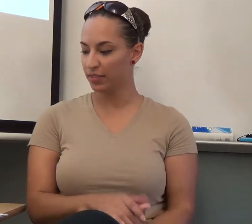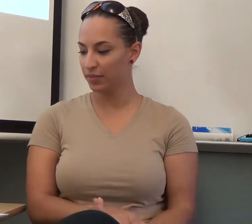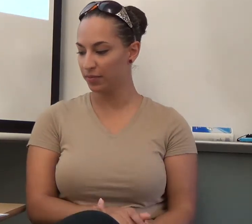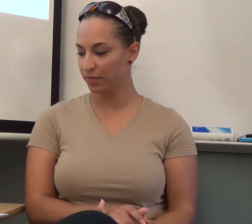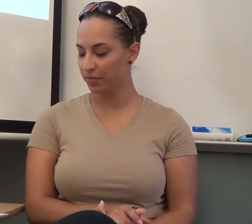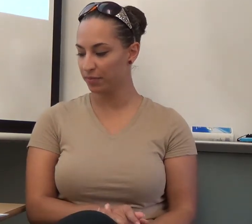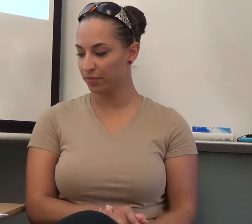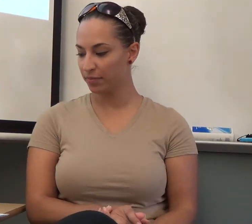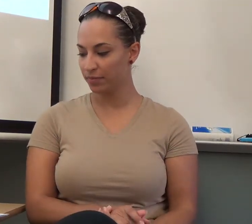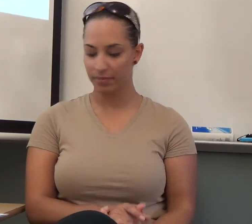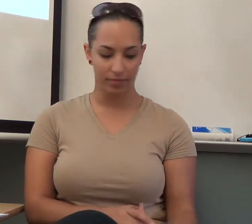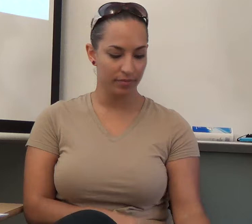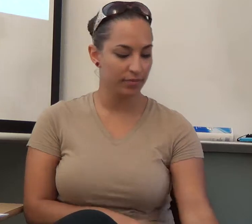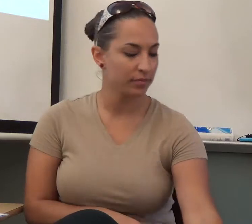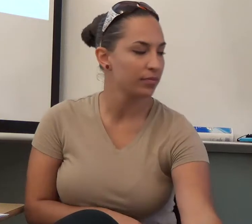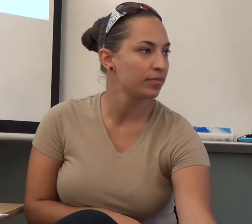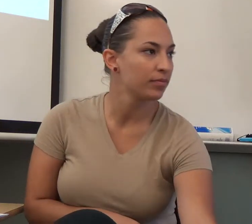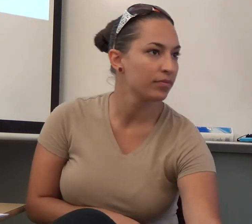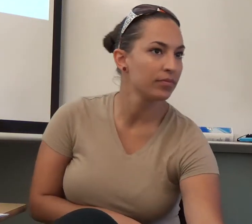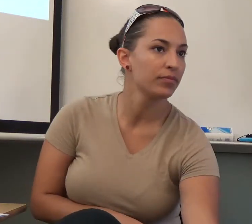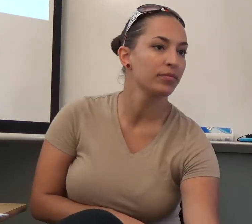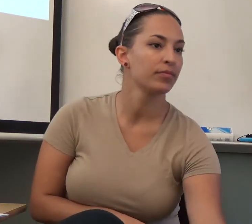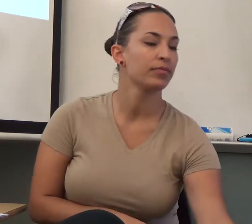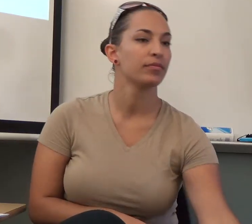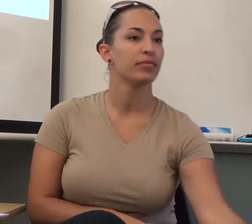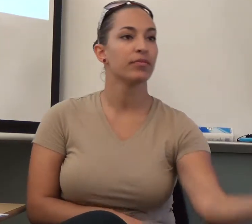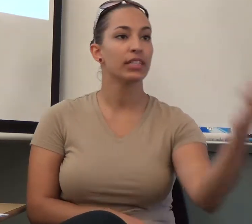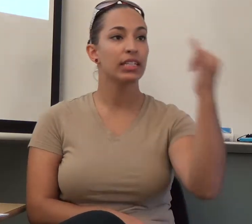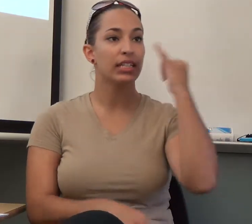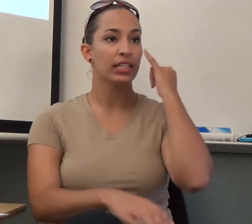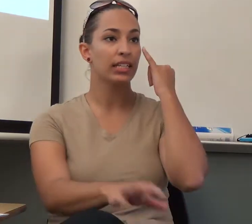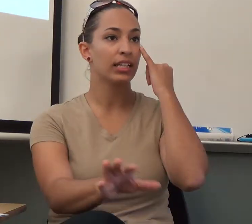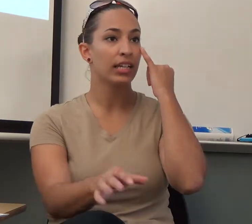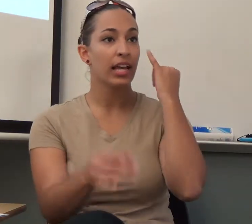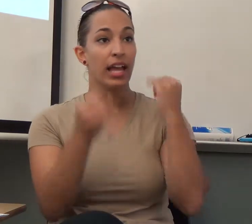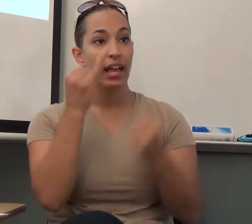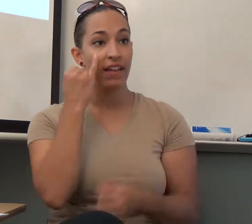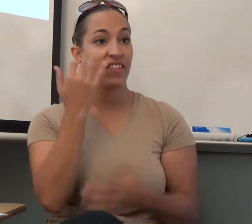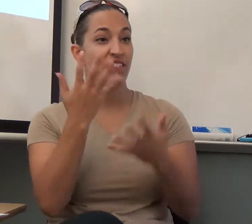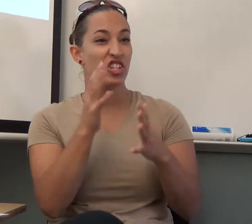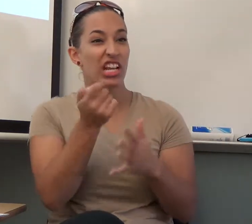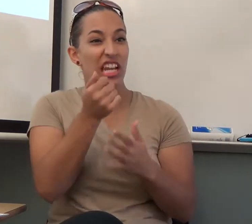You want us to write that on? If you finish a little early, you may begin to write the notes until everyone is caught up and finished.